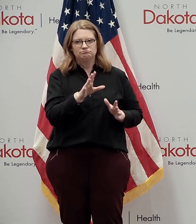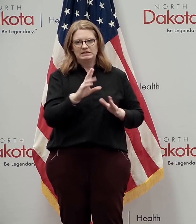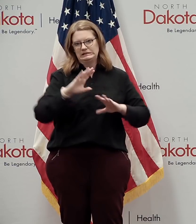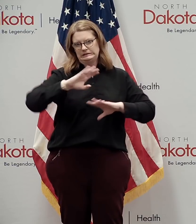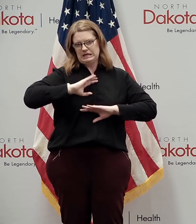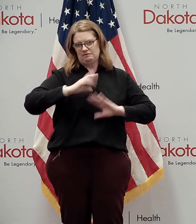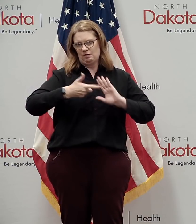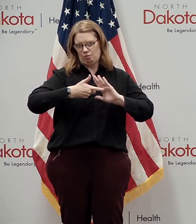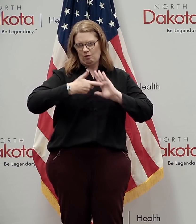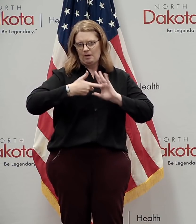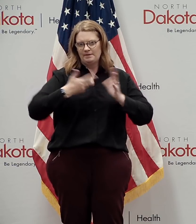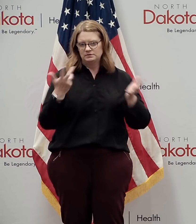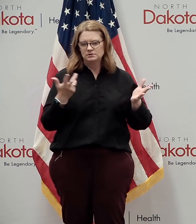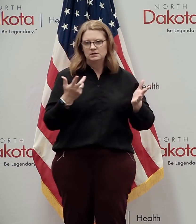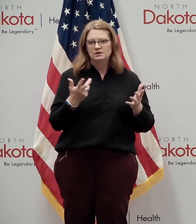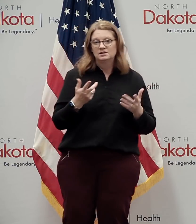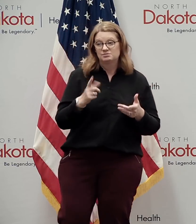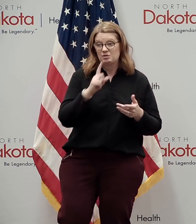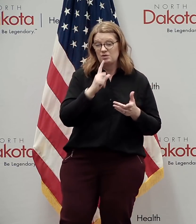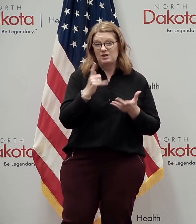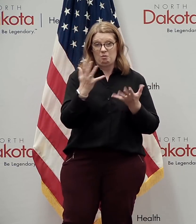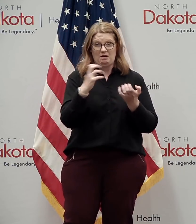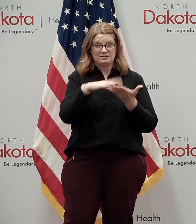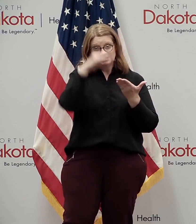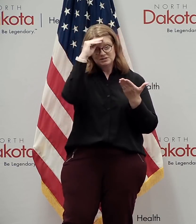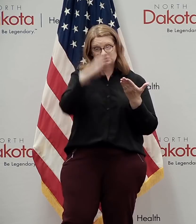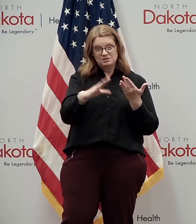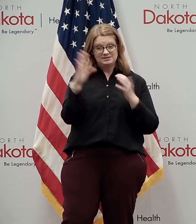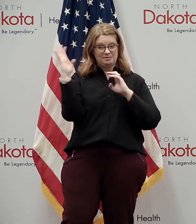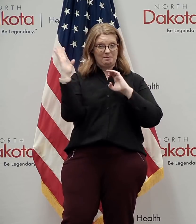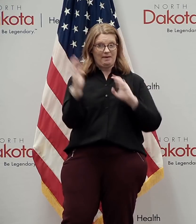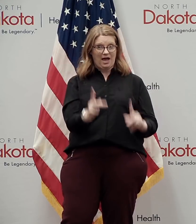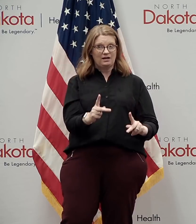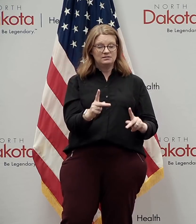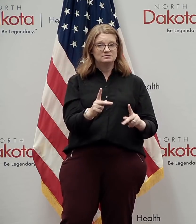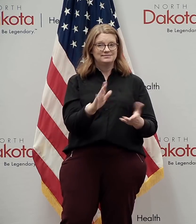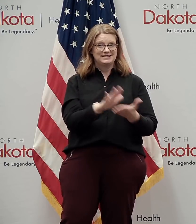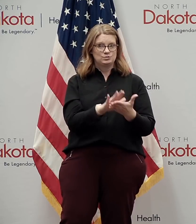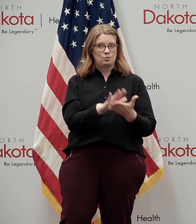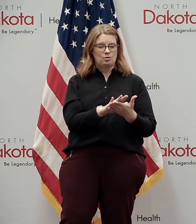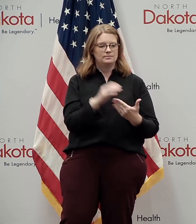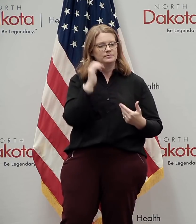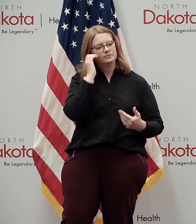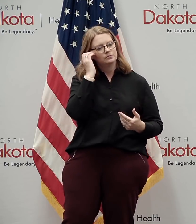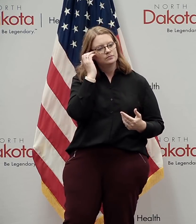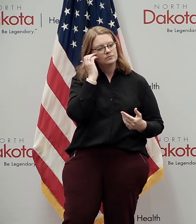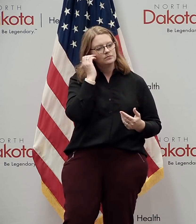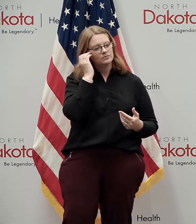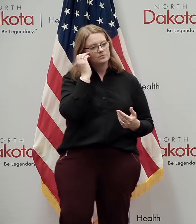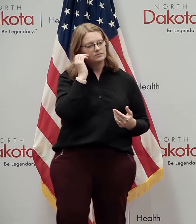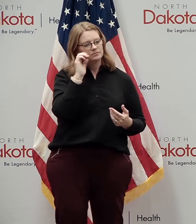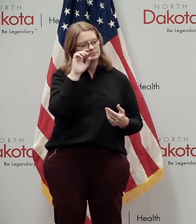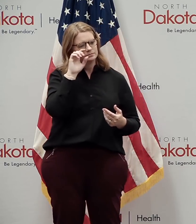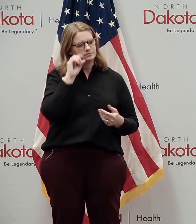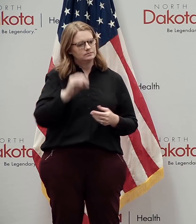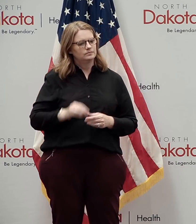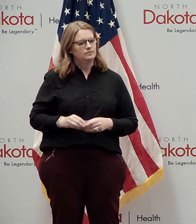we get those students back to North Dakota and back in school. The